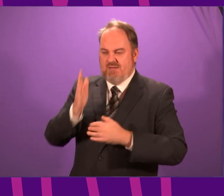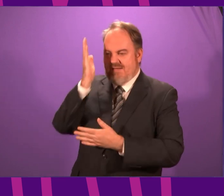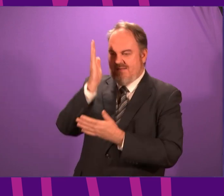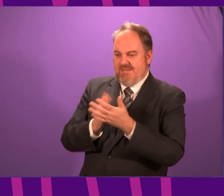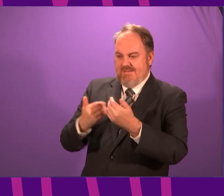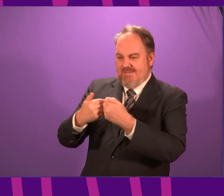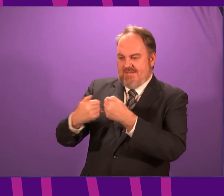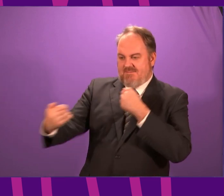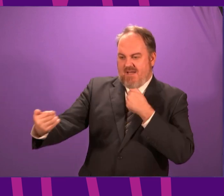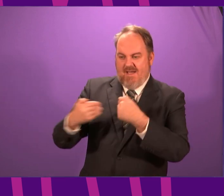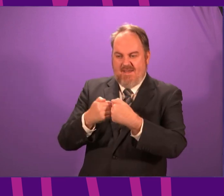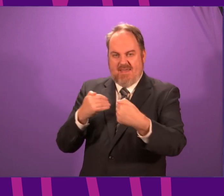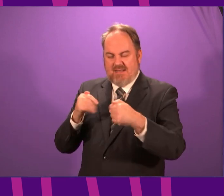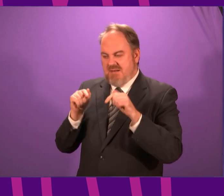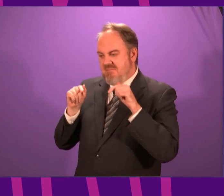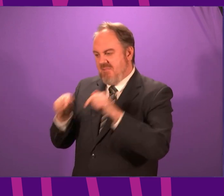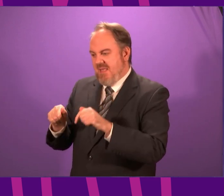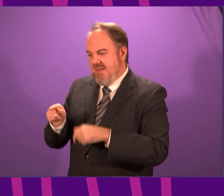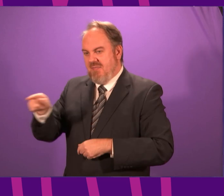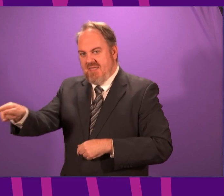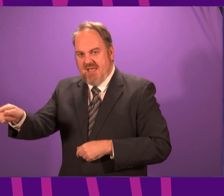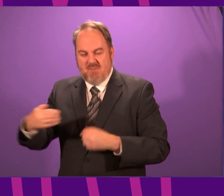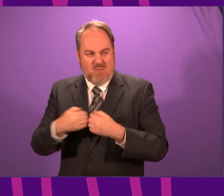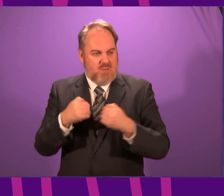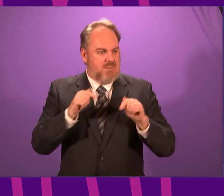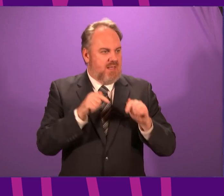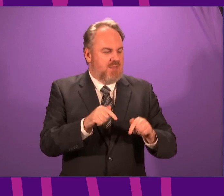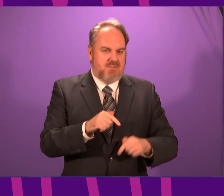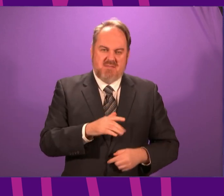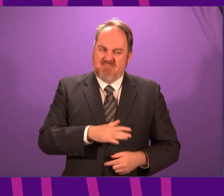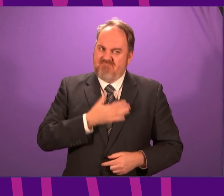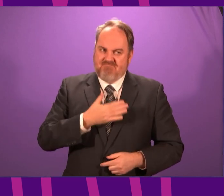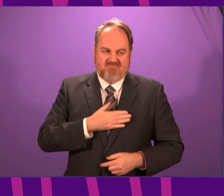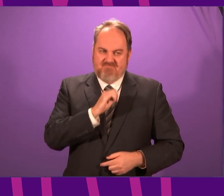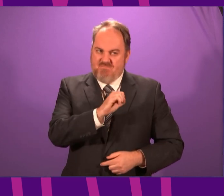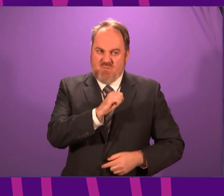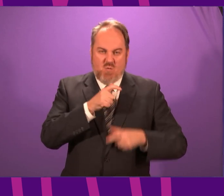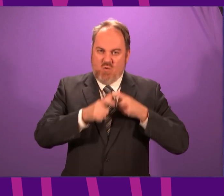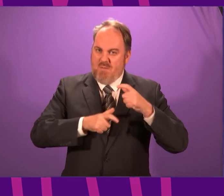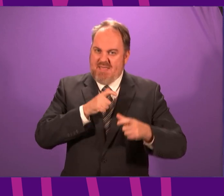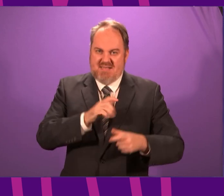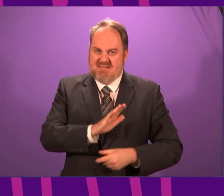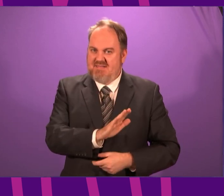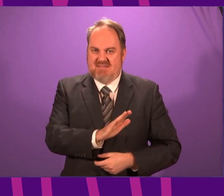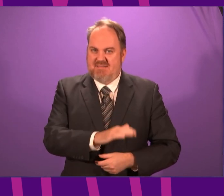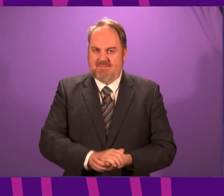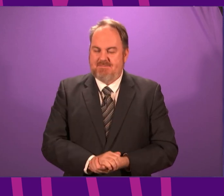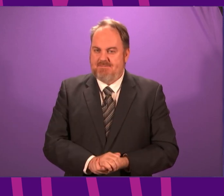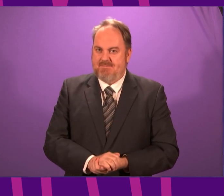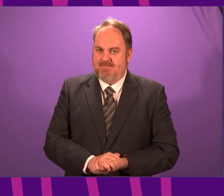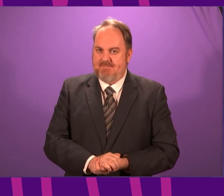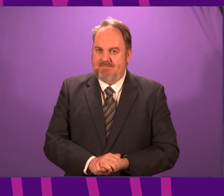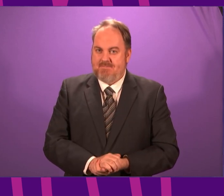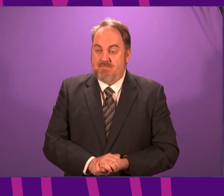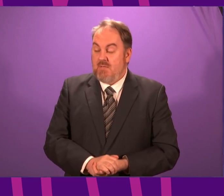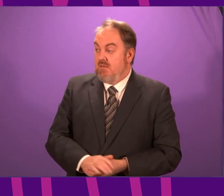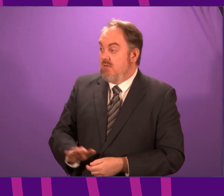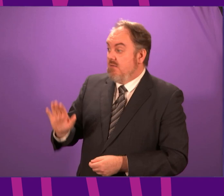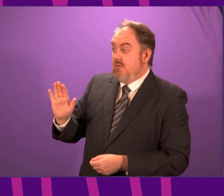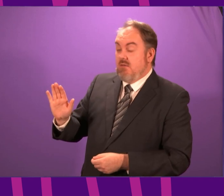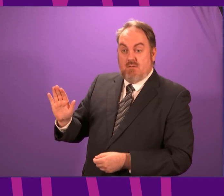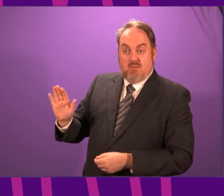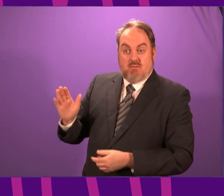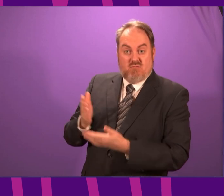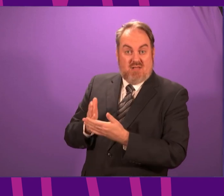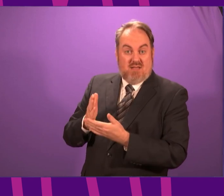to divide this country. And I regret the comments from Stuart McMillan. Stuart McMillan. Presiding Officer, sadly,